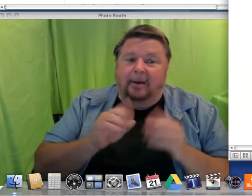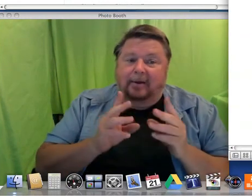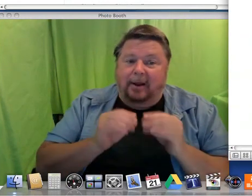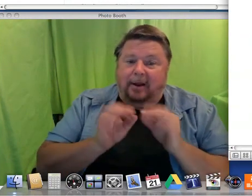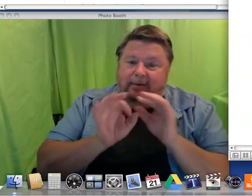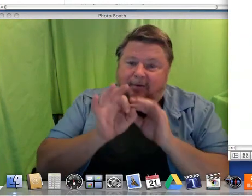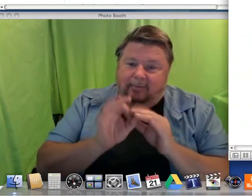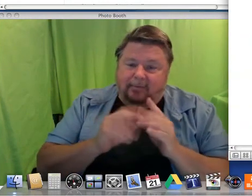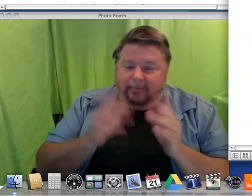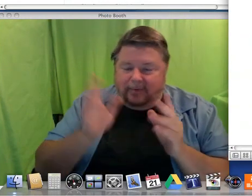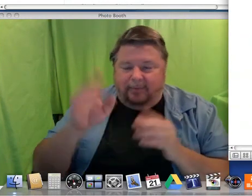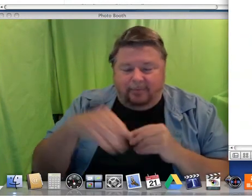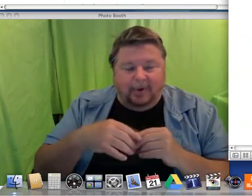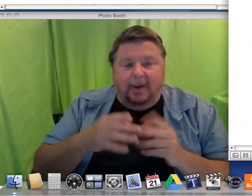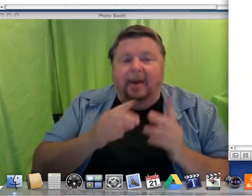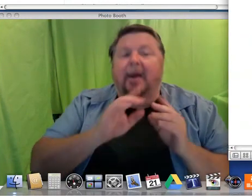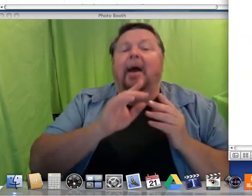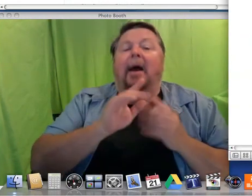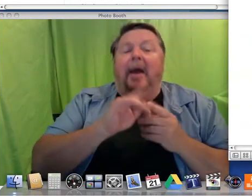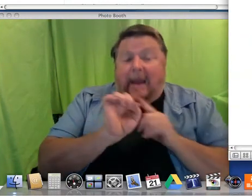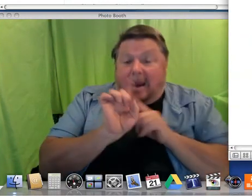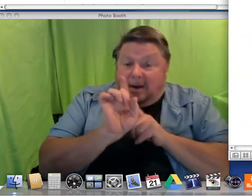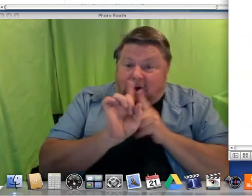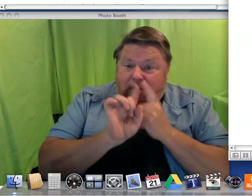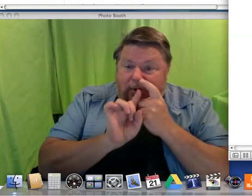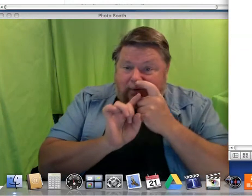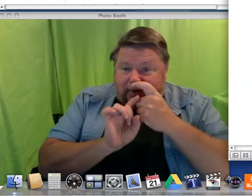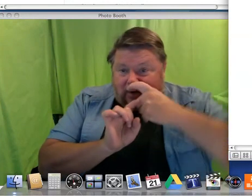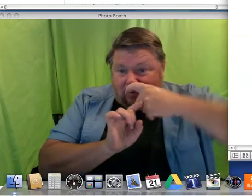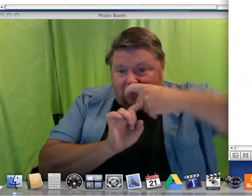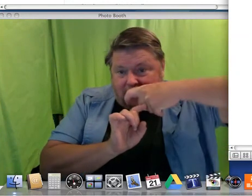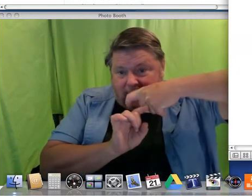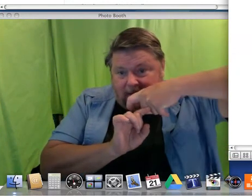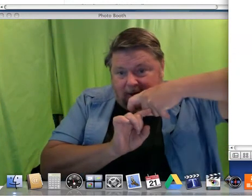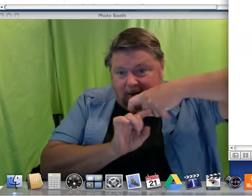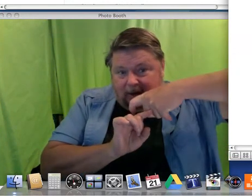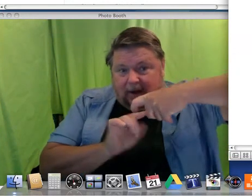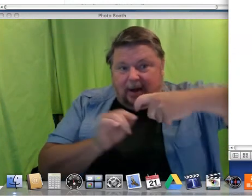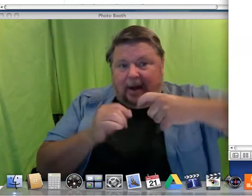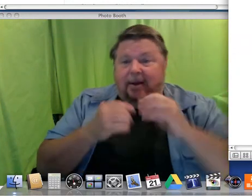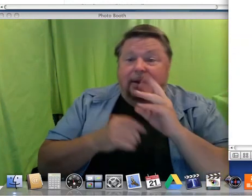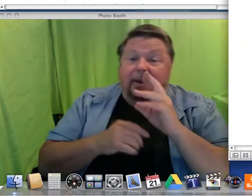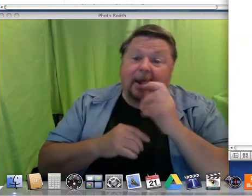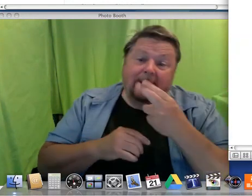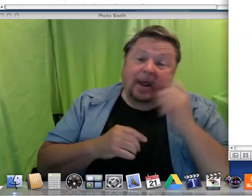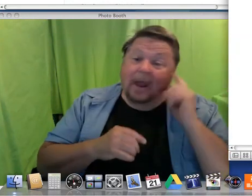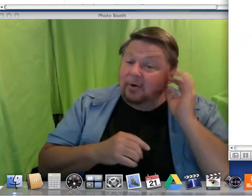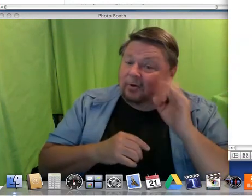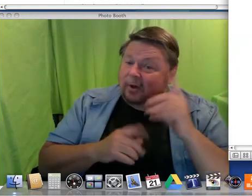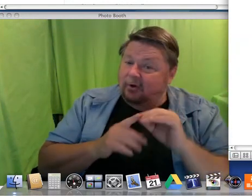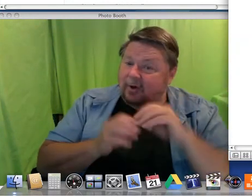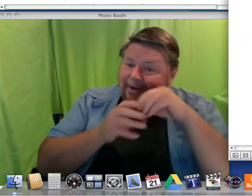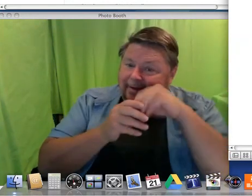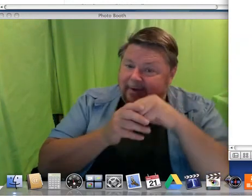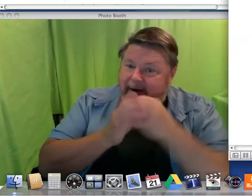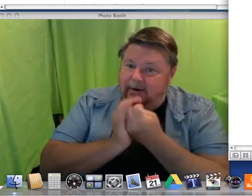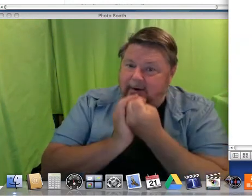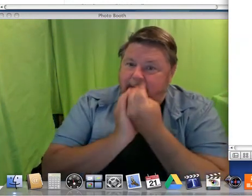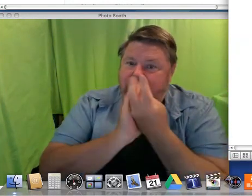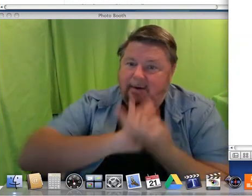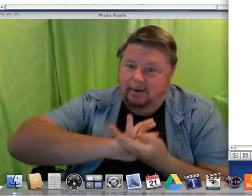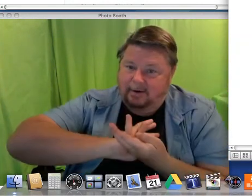That has, and you have to get it around, And the hair cells are on the inside.